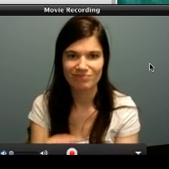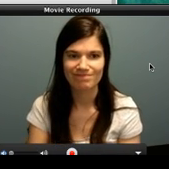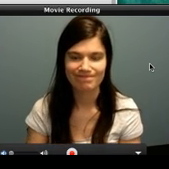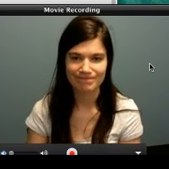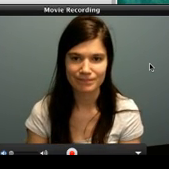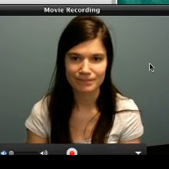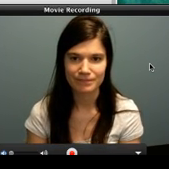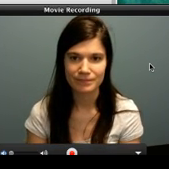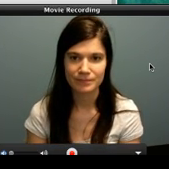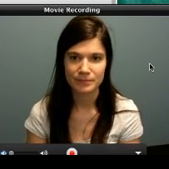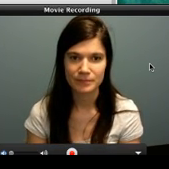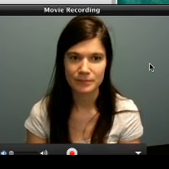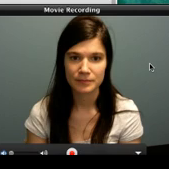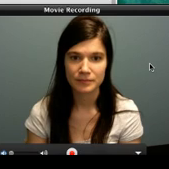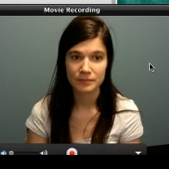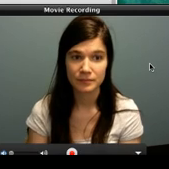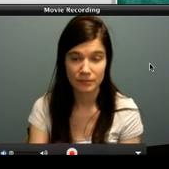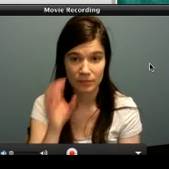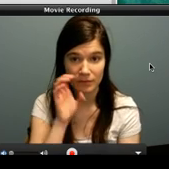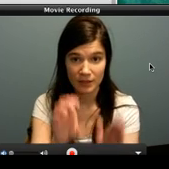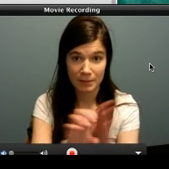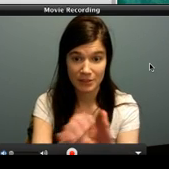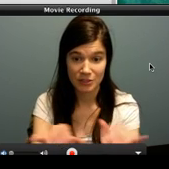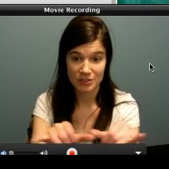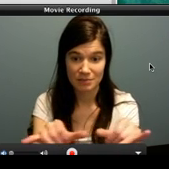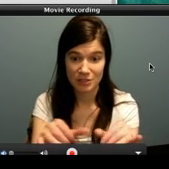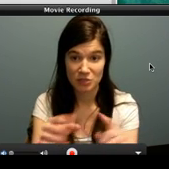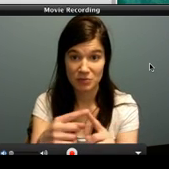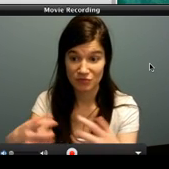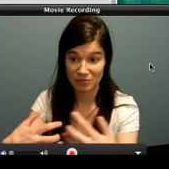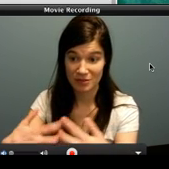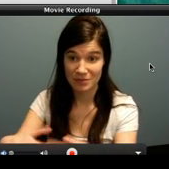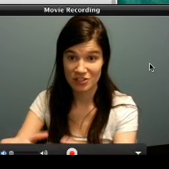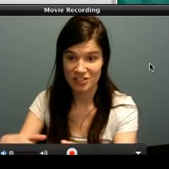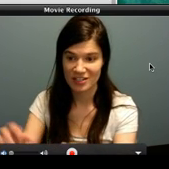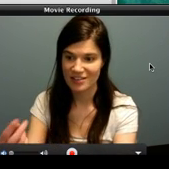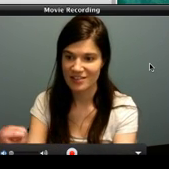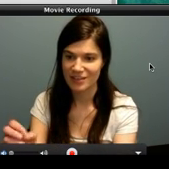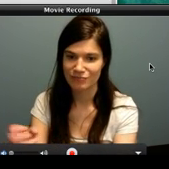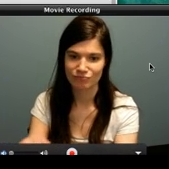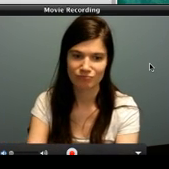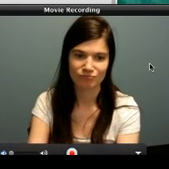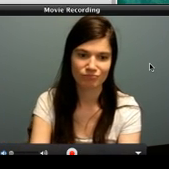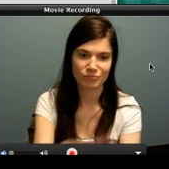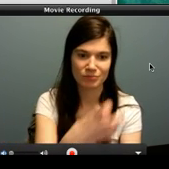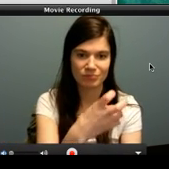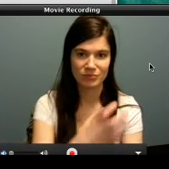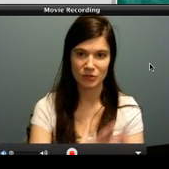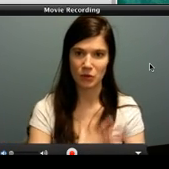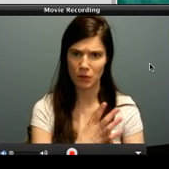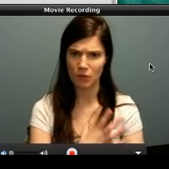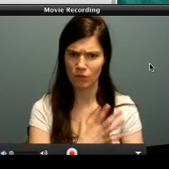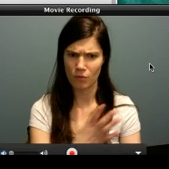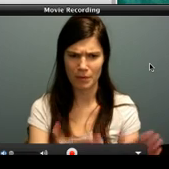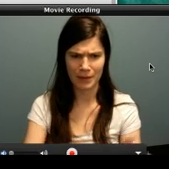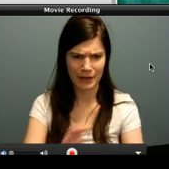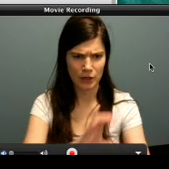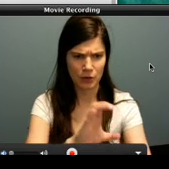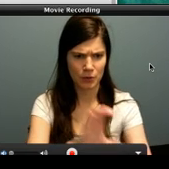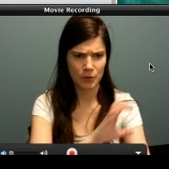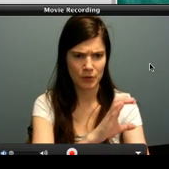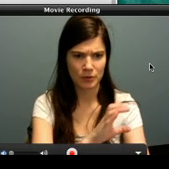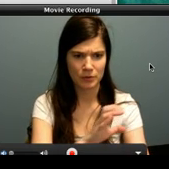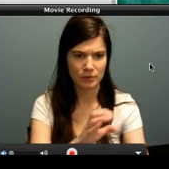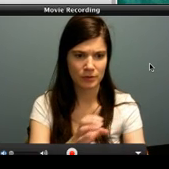process. Images and measurements from the simulator are then transferred into a sophisticated treatment planning computer, where